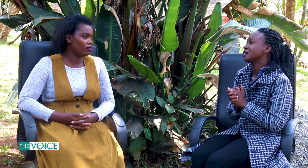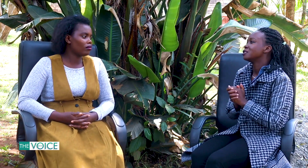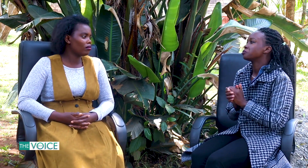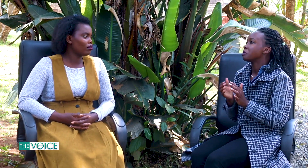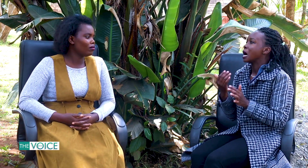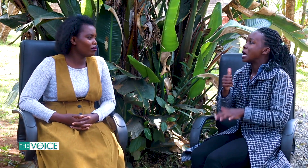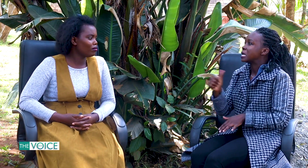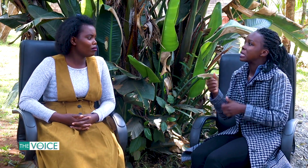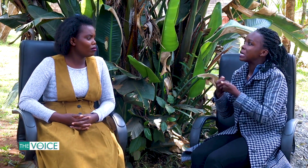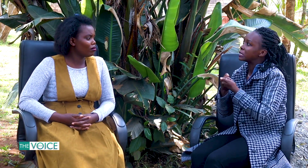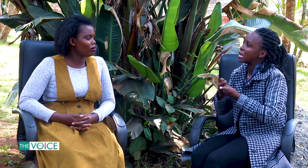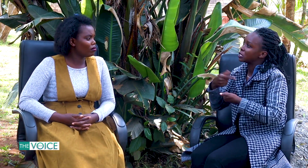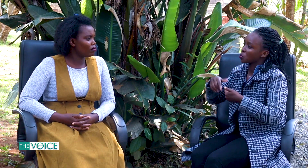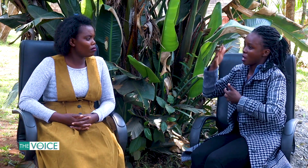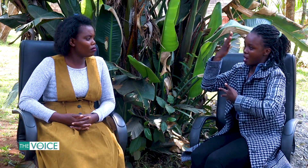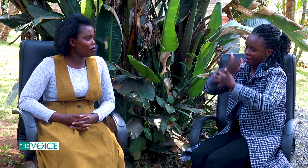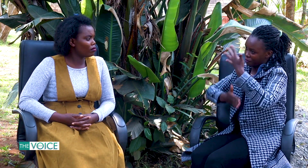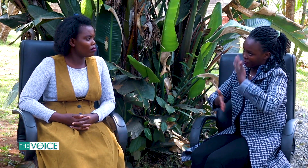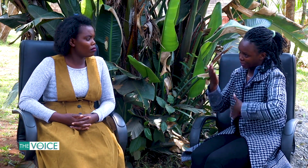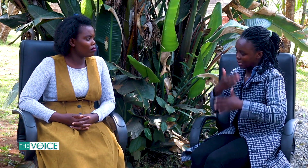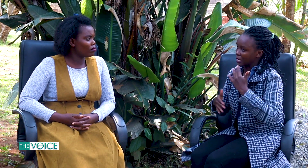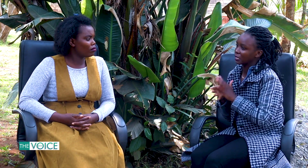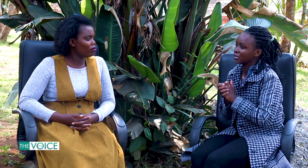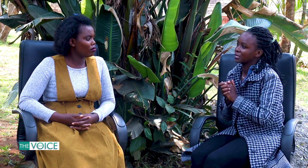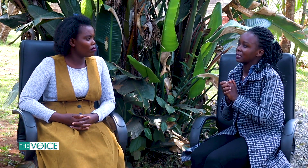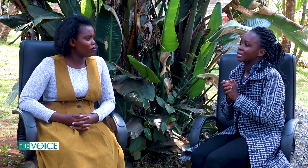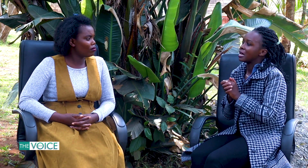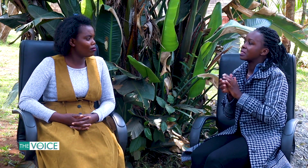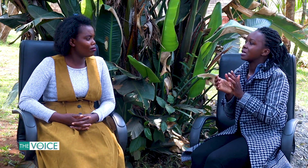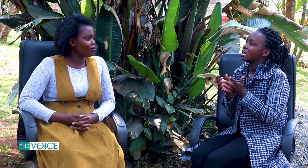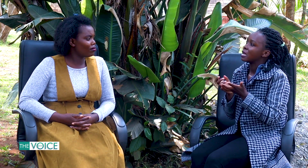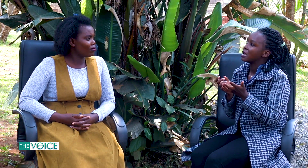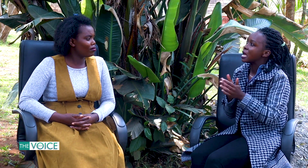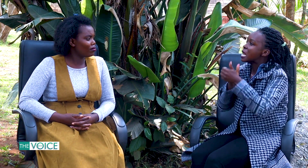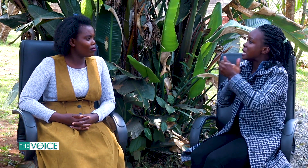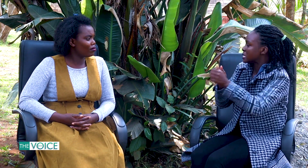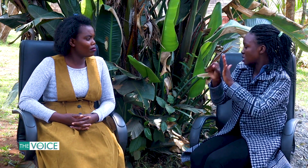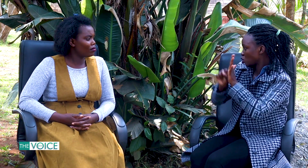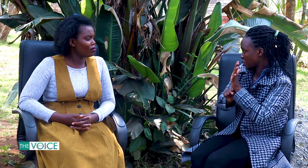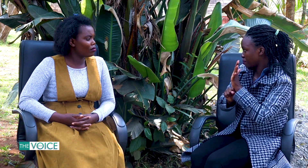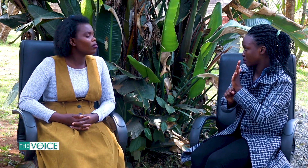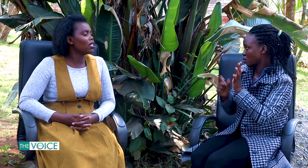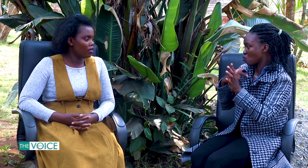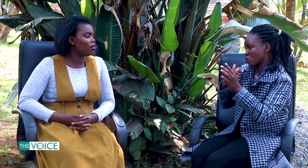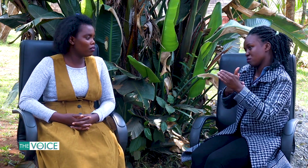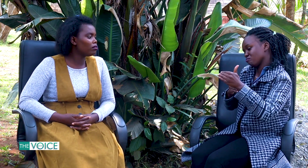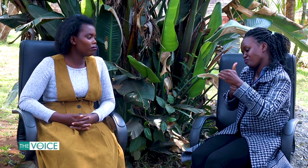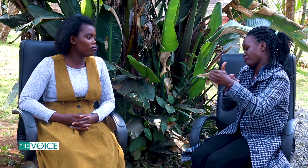using technology, and through the podcast, so many people can get to learn through my content. I didn't start it because of the benefits